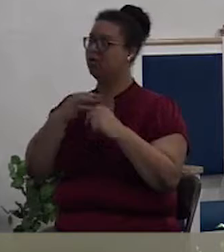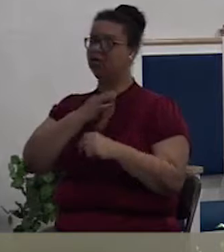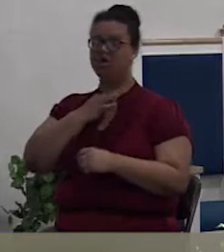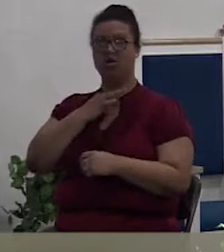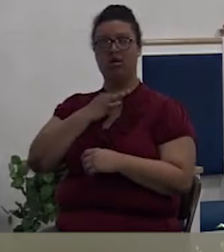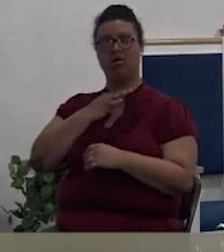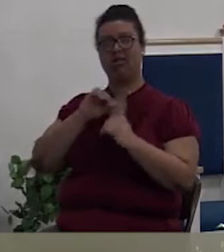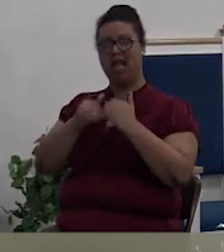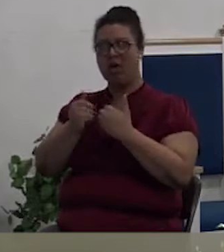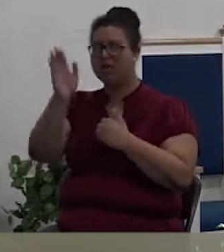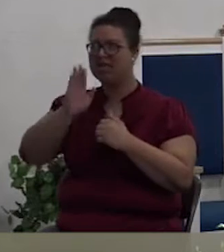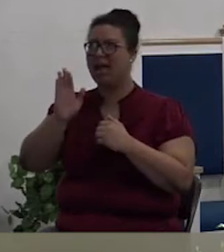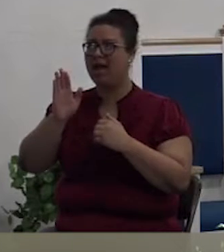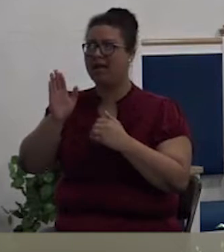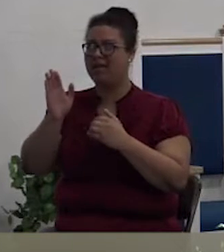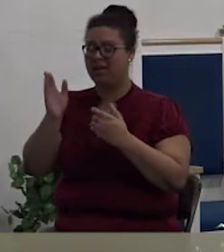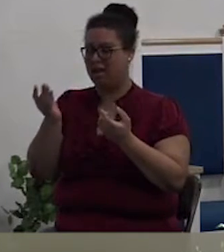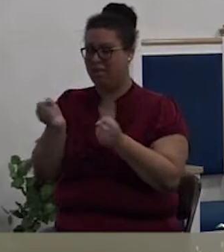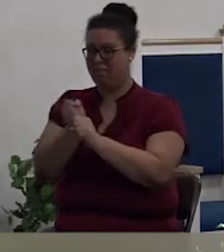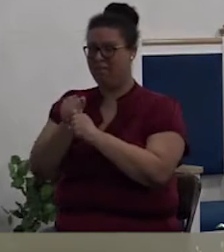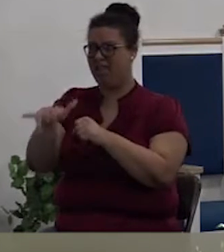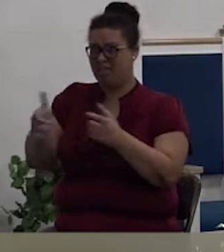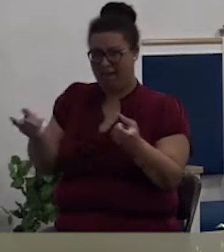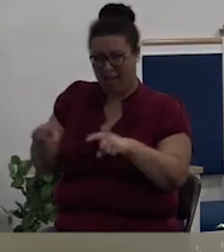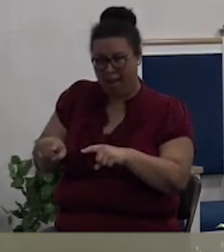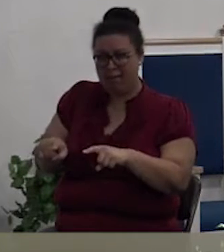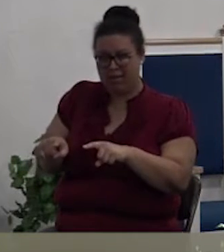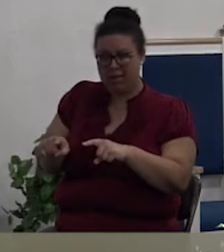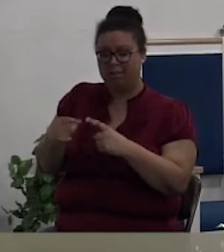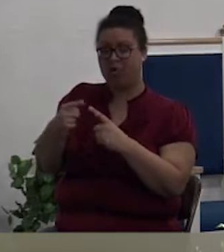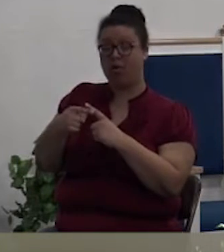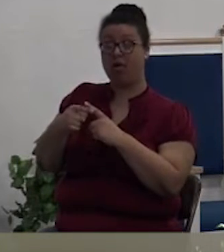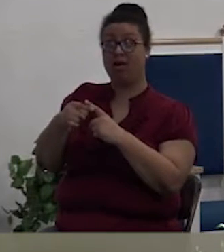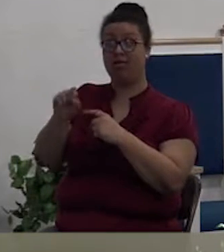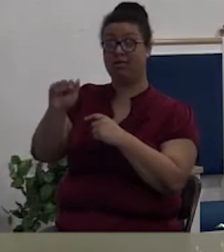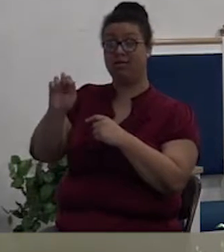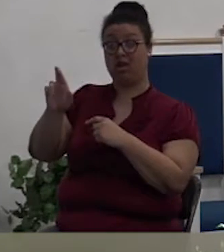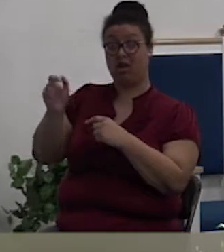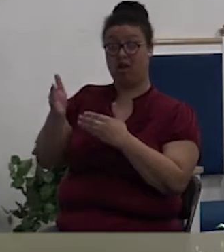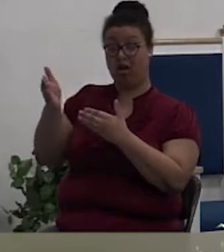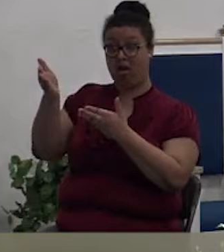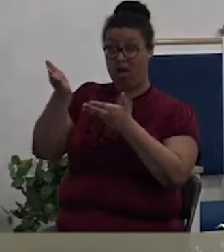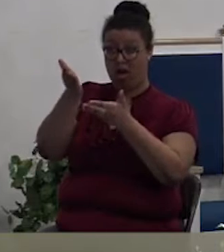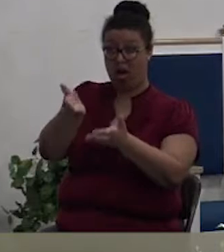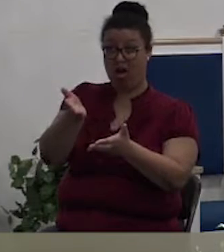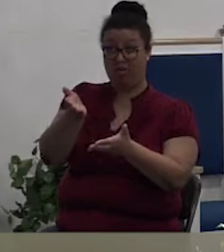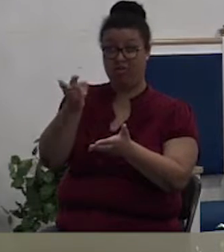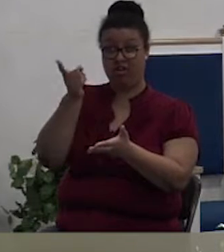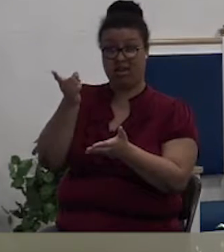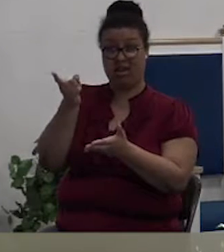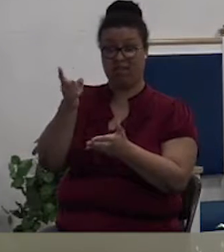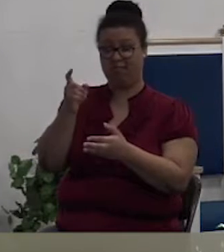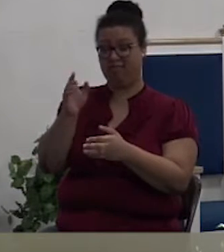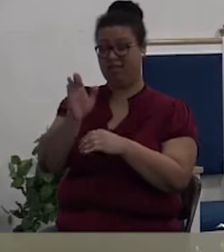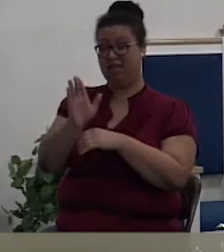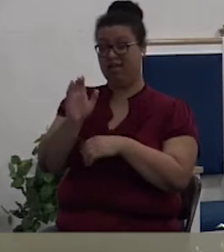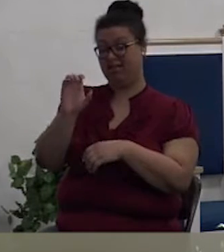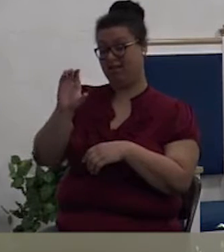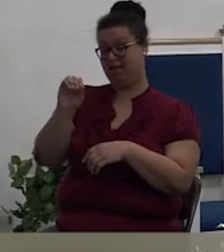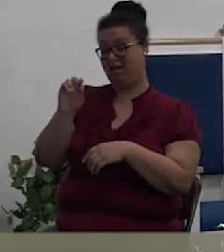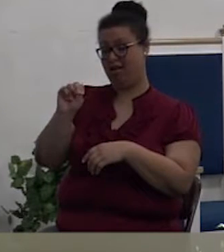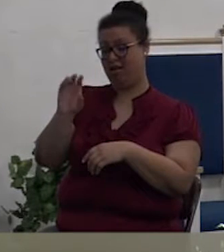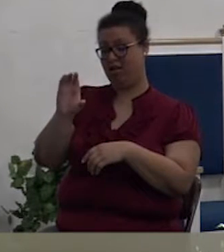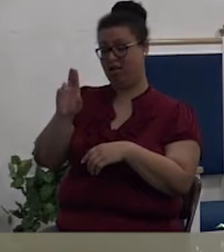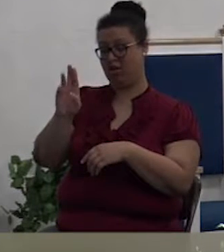going to bring this thing about. So when Sarah offered him her concubine, brother took the